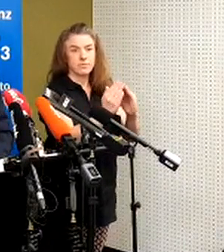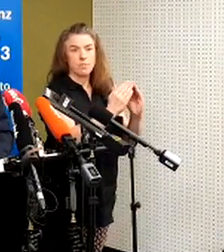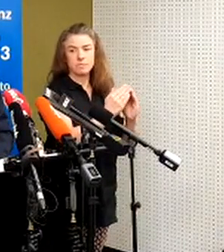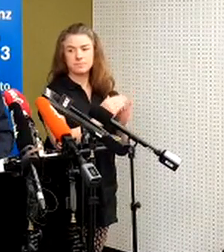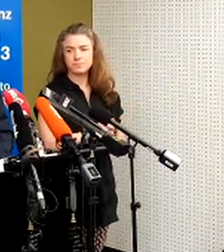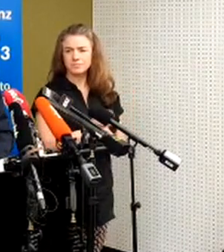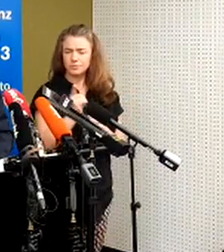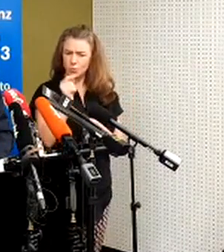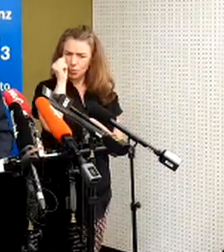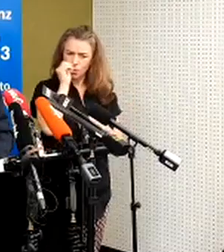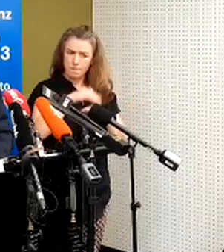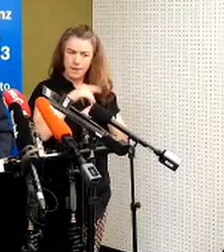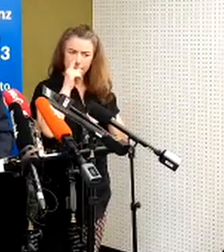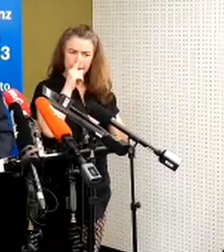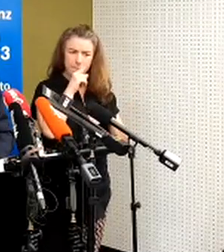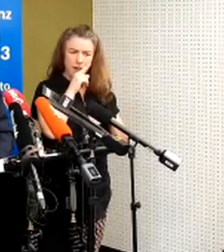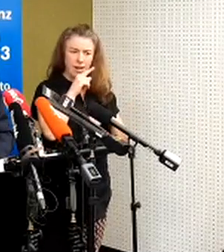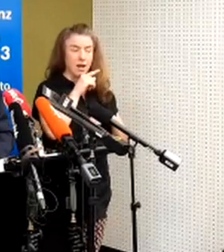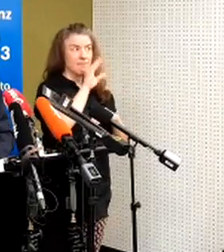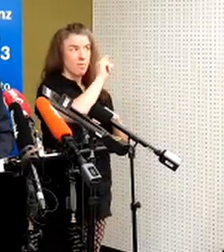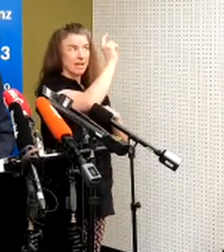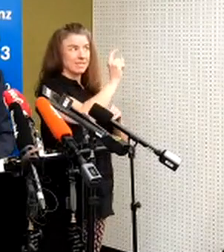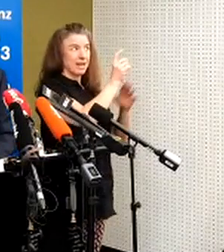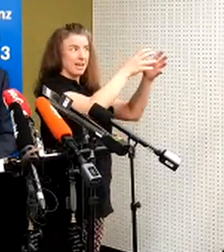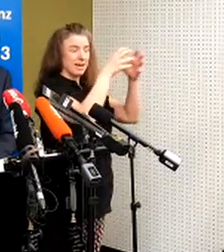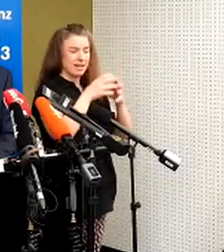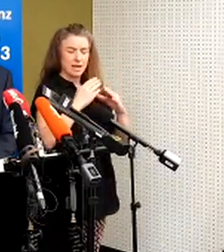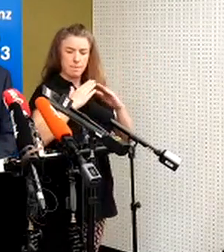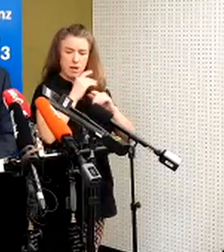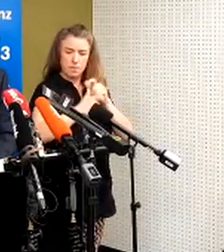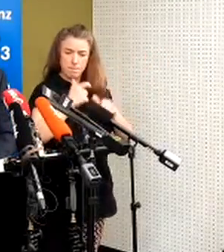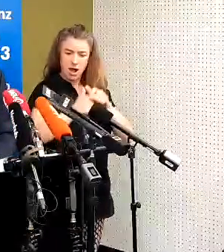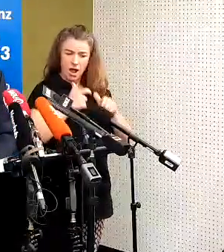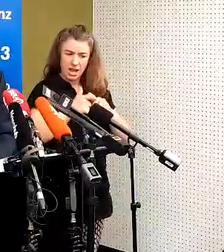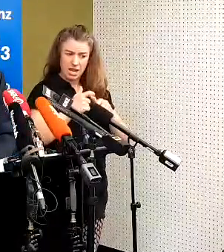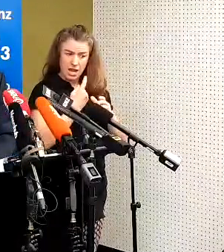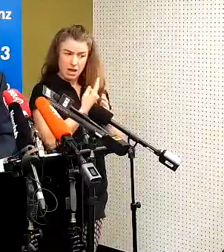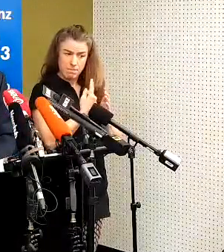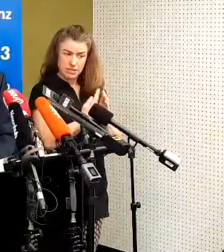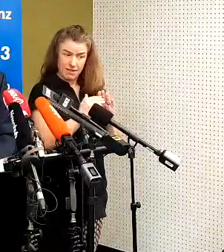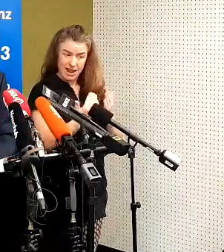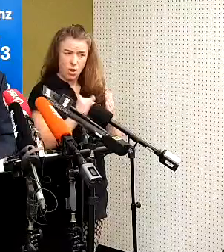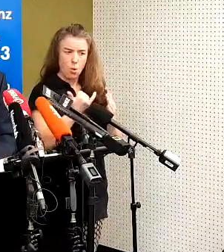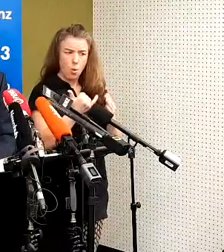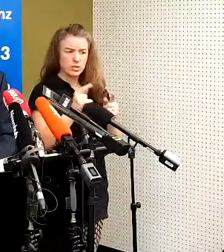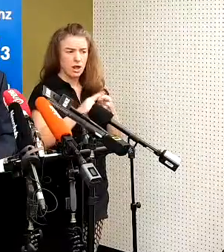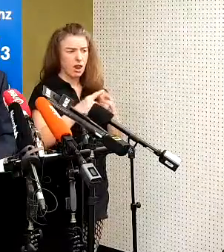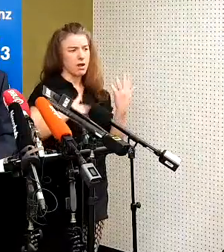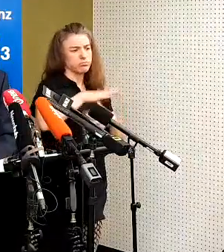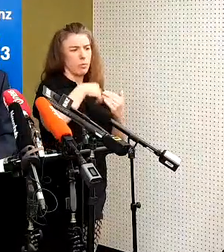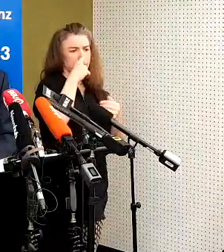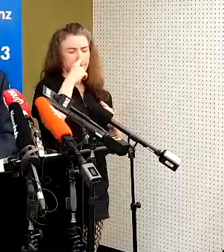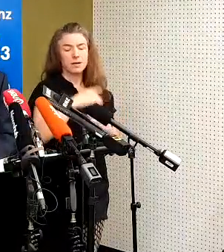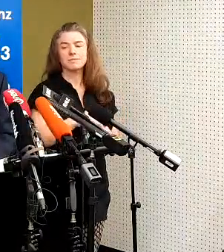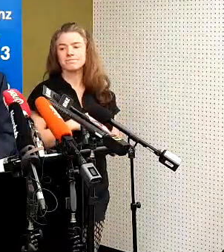case of the mountain bikers from Italy? Are they in self-isolation on Ministry of Health orders? So my understanding is they're with